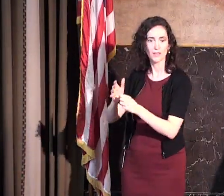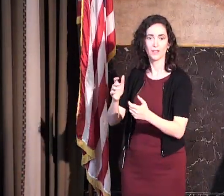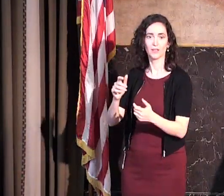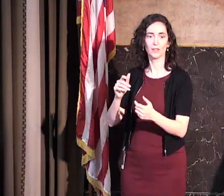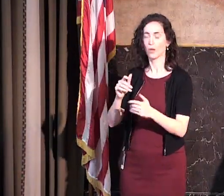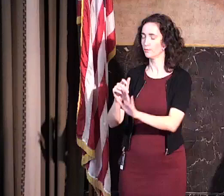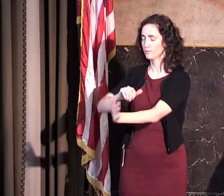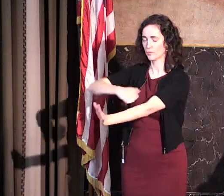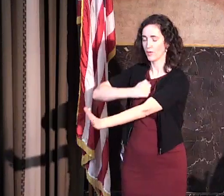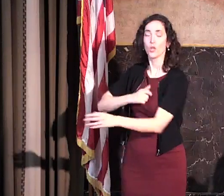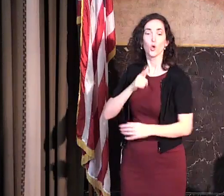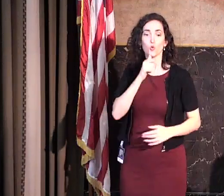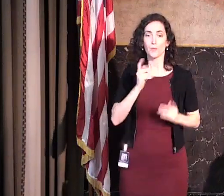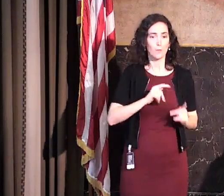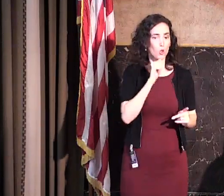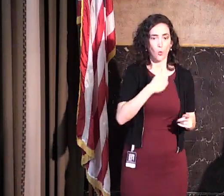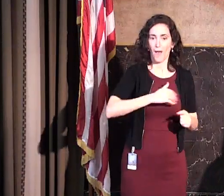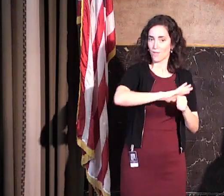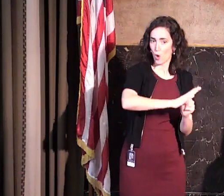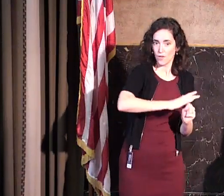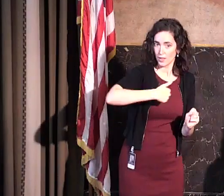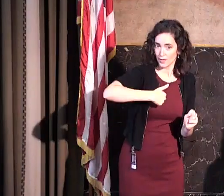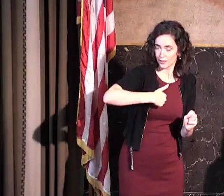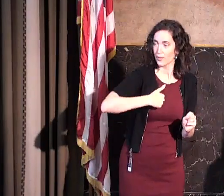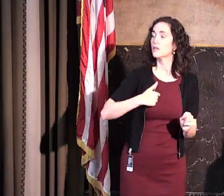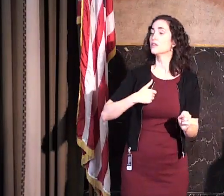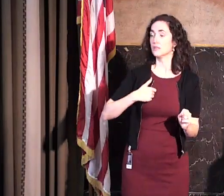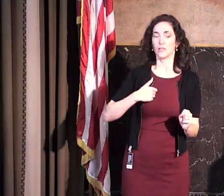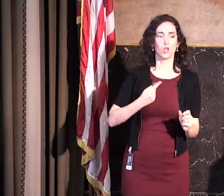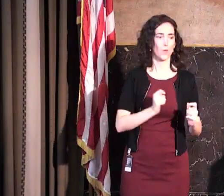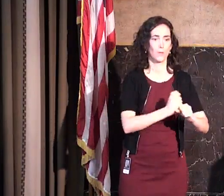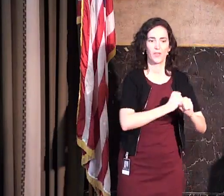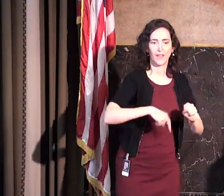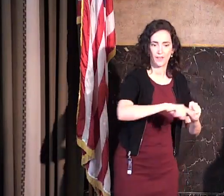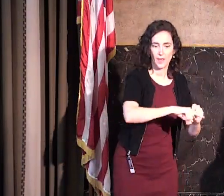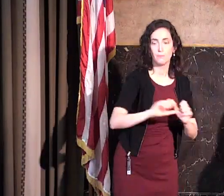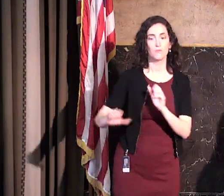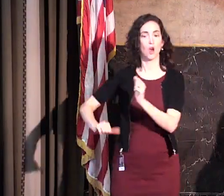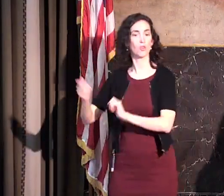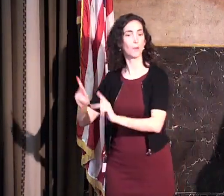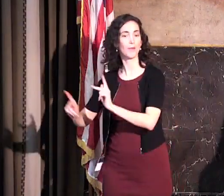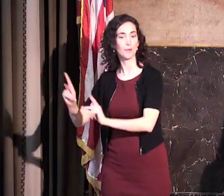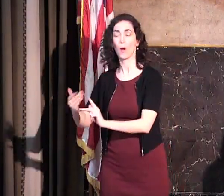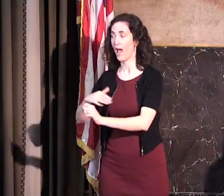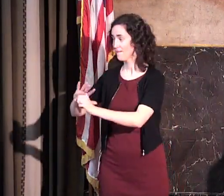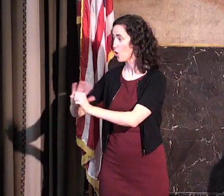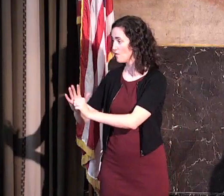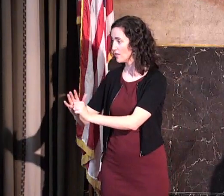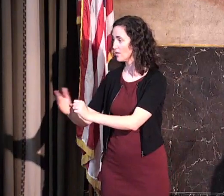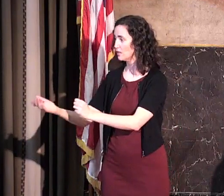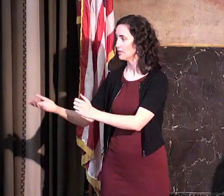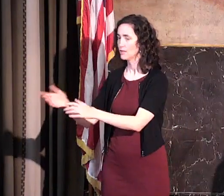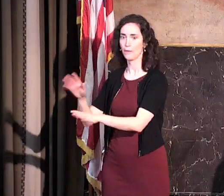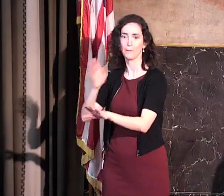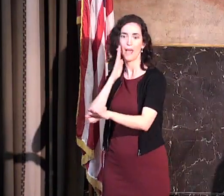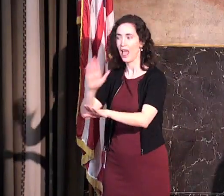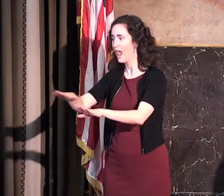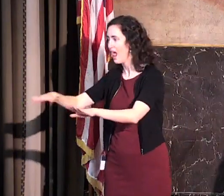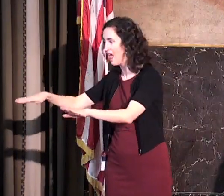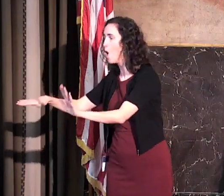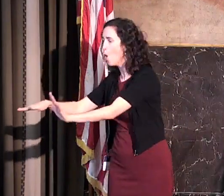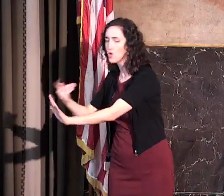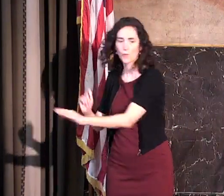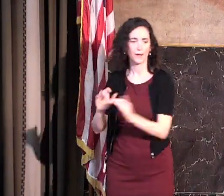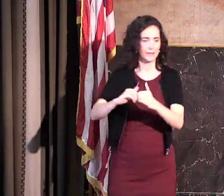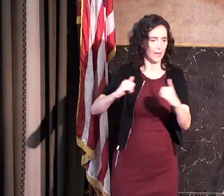have COVID, while more and more COVID comes through the door. We're being overwhelmed, and it's happening really fast. What